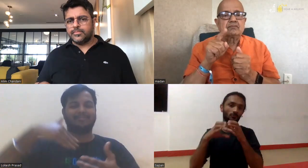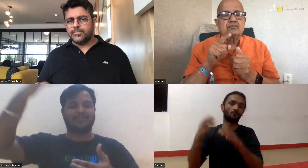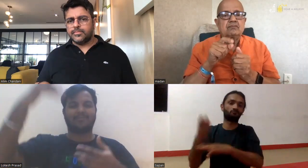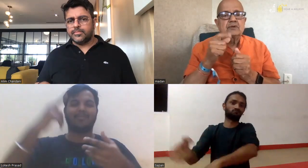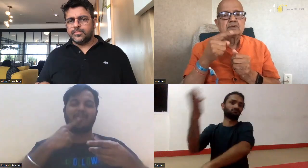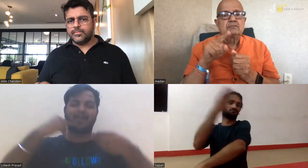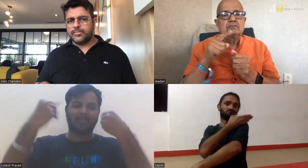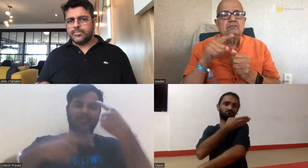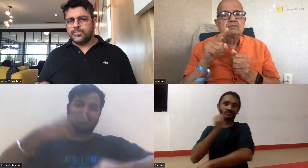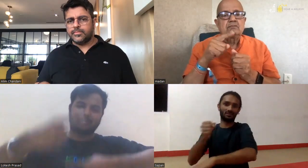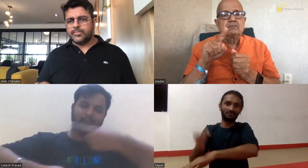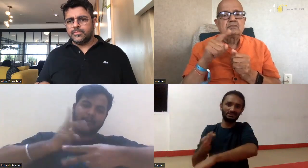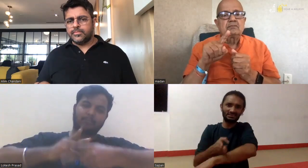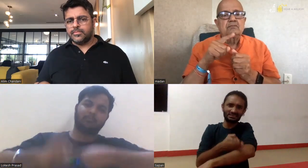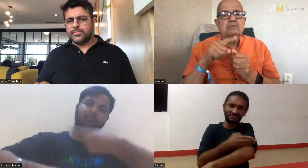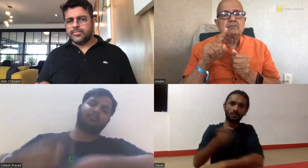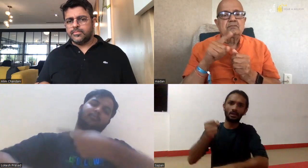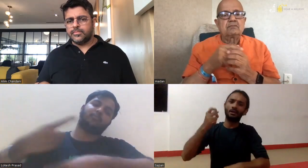Yeah.